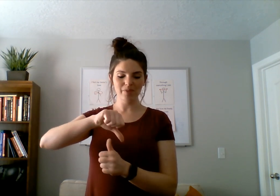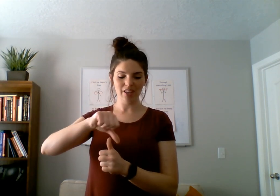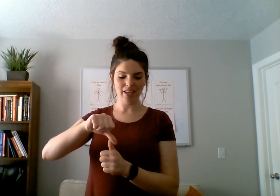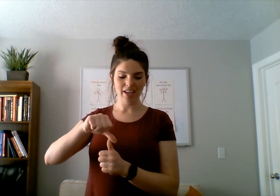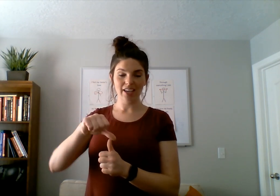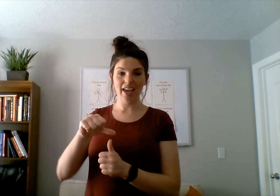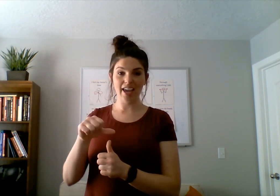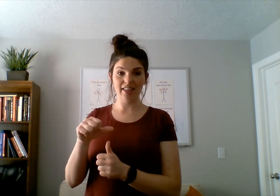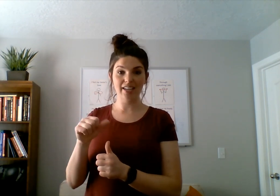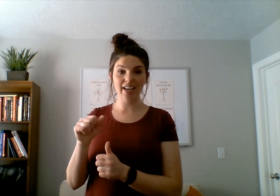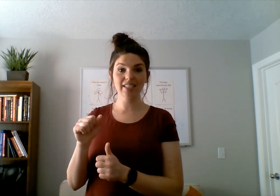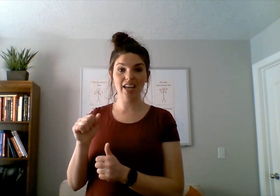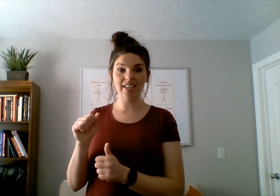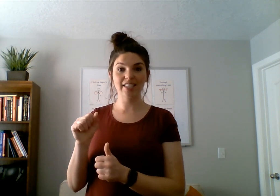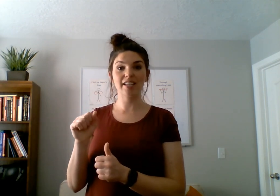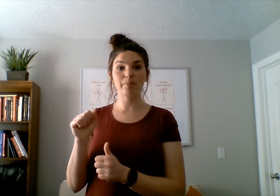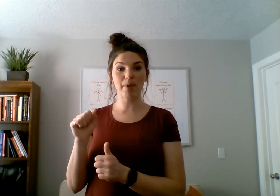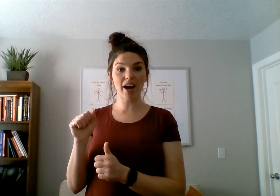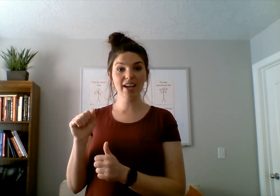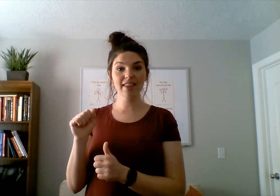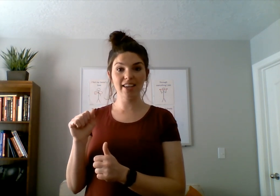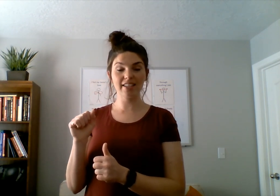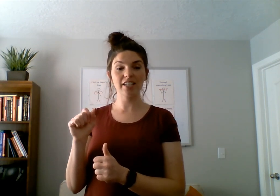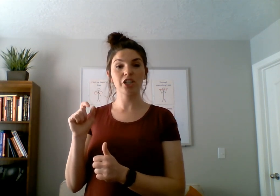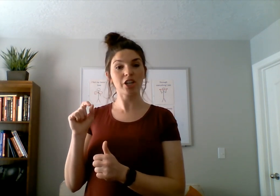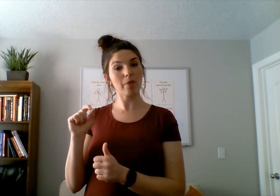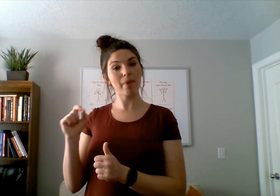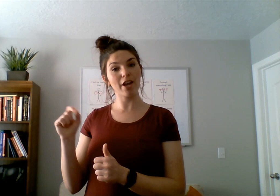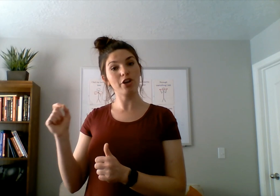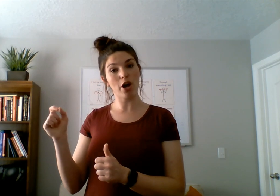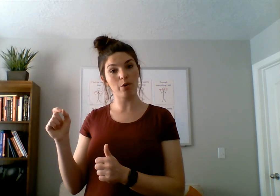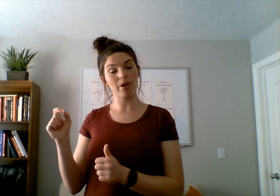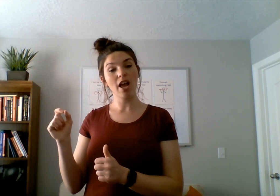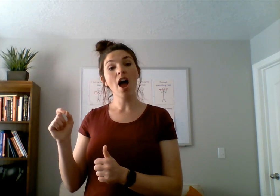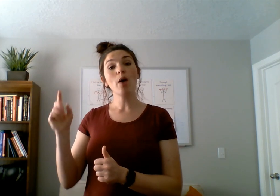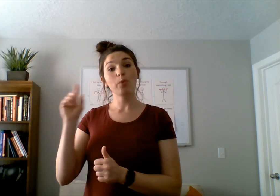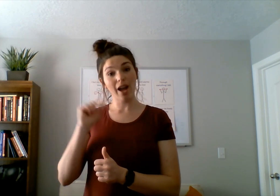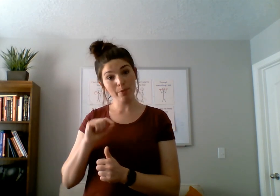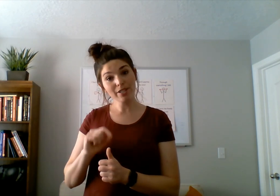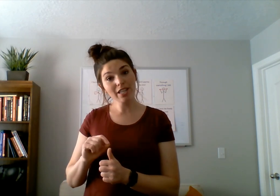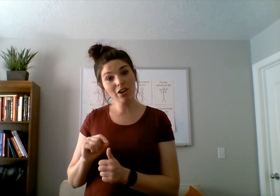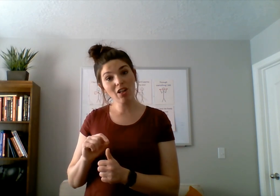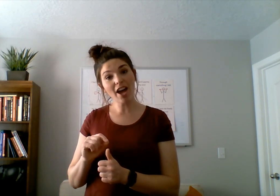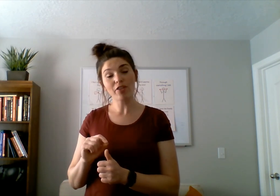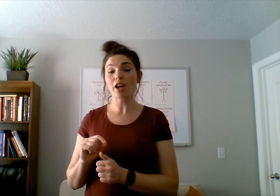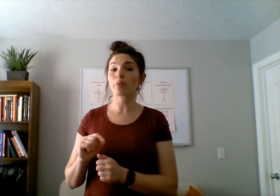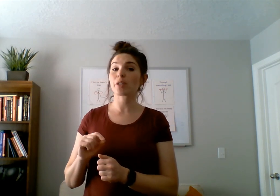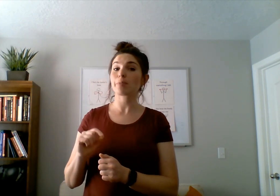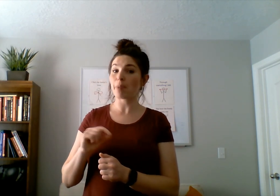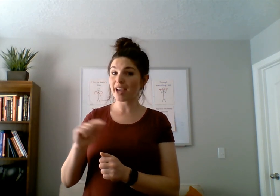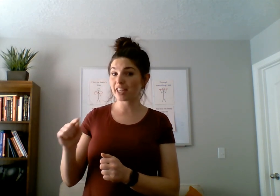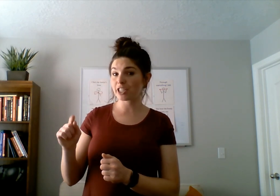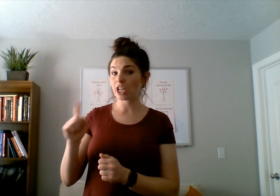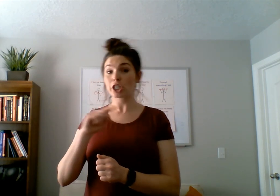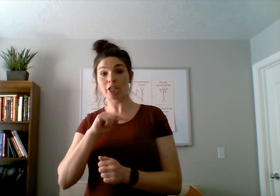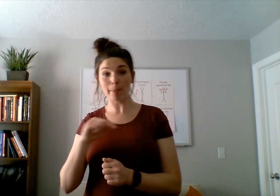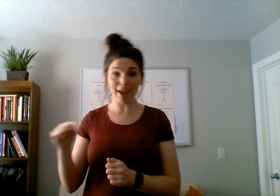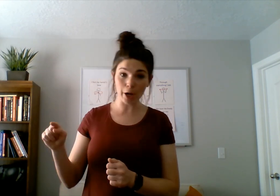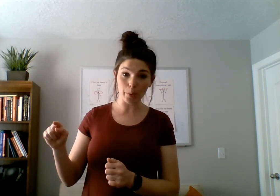Okay. The next line says, by this shall men know. When I was little, I thought it was by this shall men know.